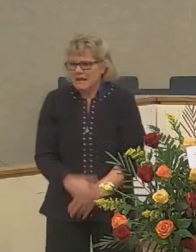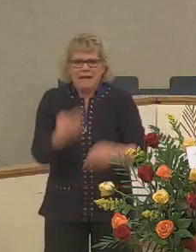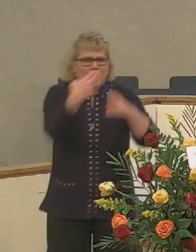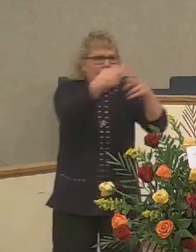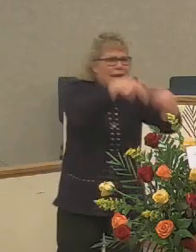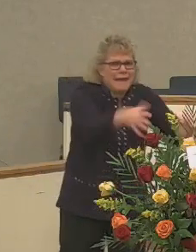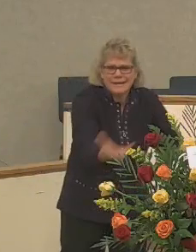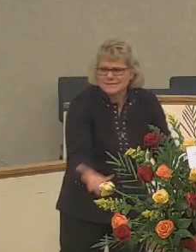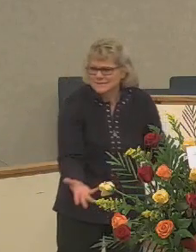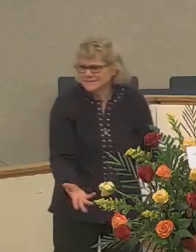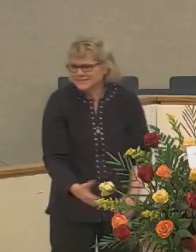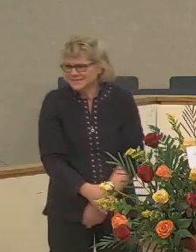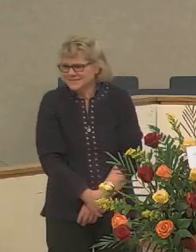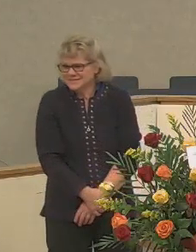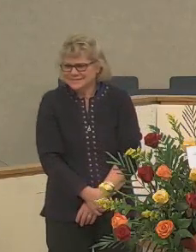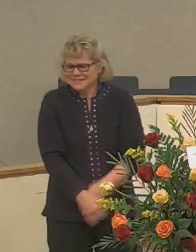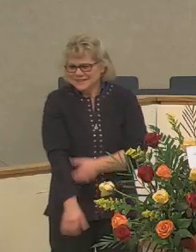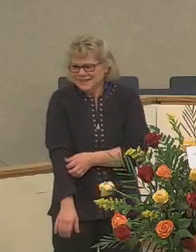Eggs.